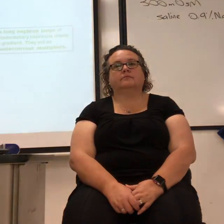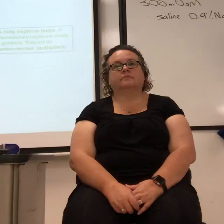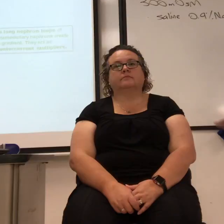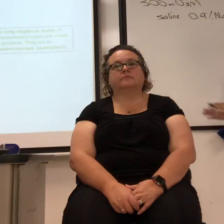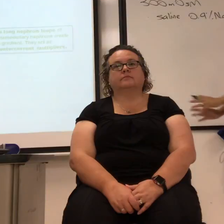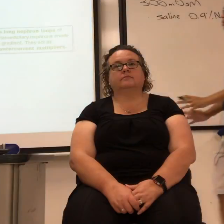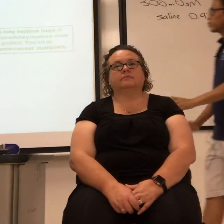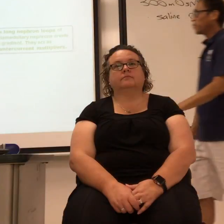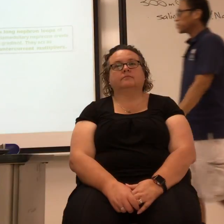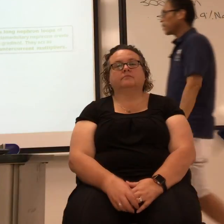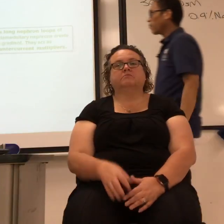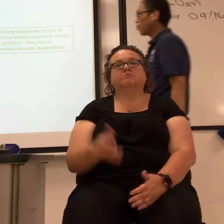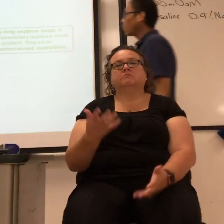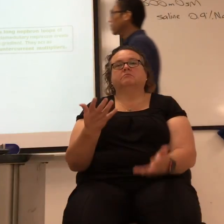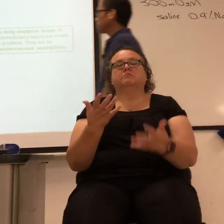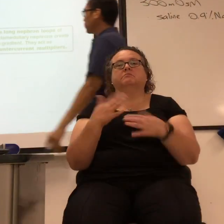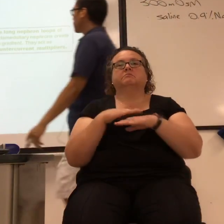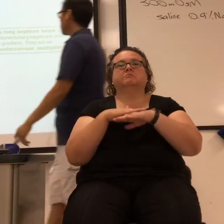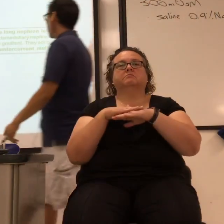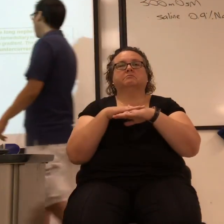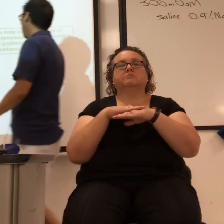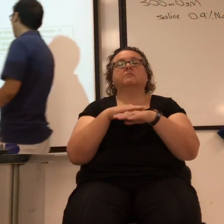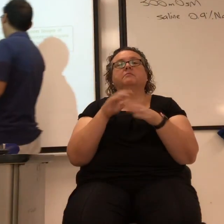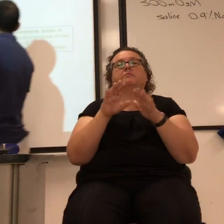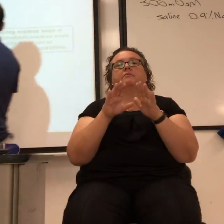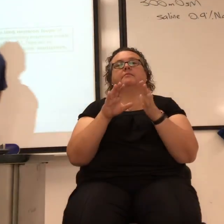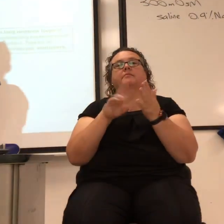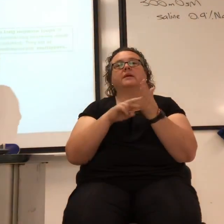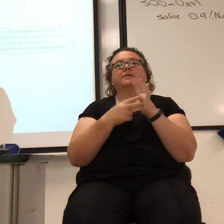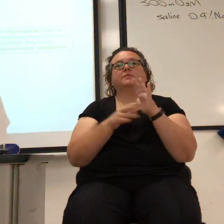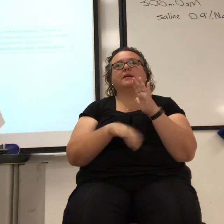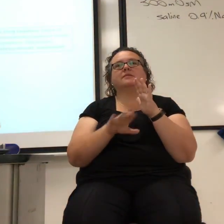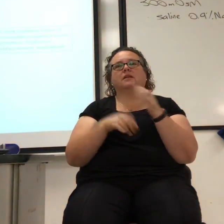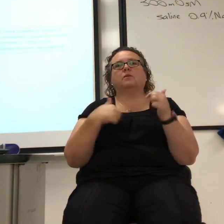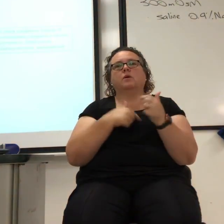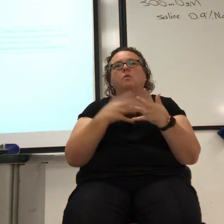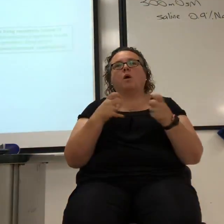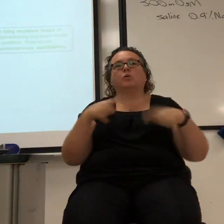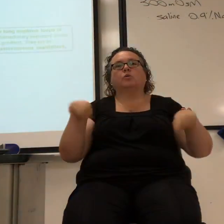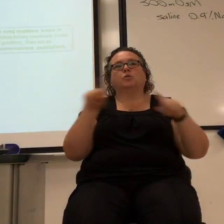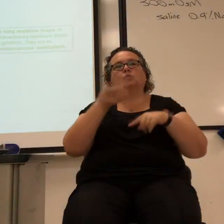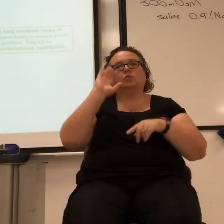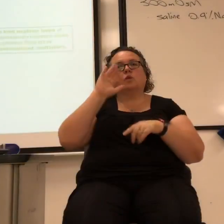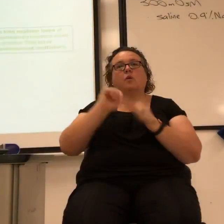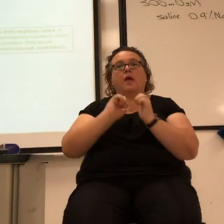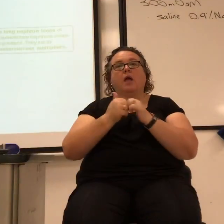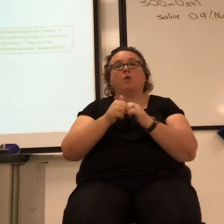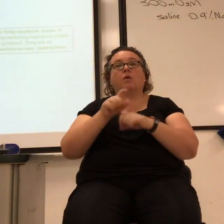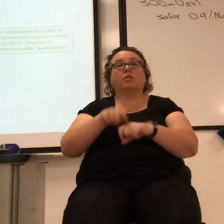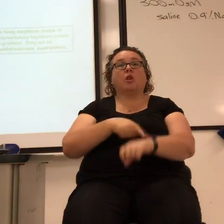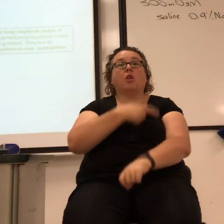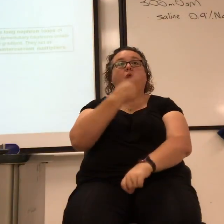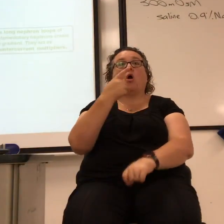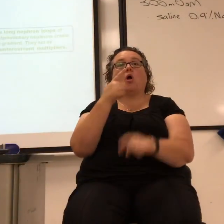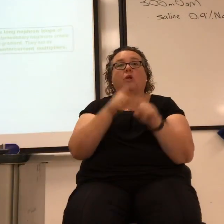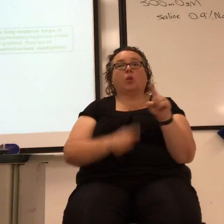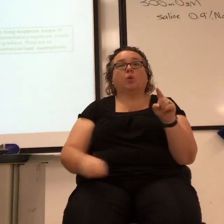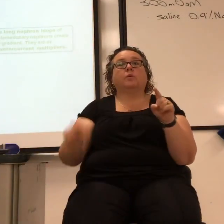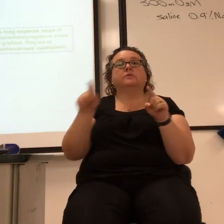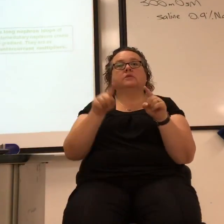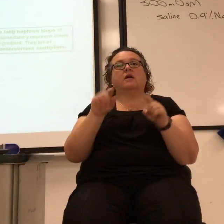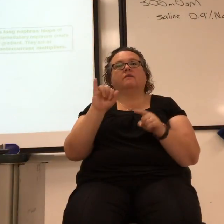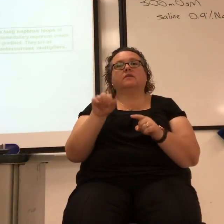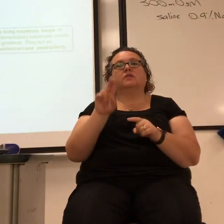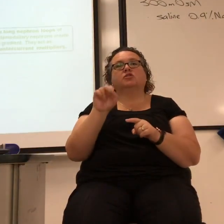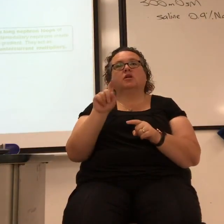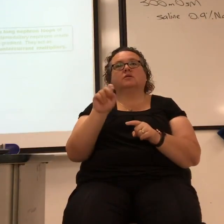And on a somewhat superficial level, we want students to know how the long loops of the juxtamedullary nephrons